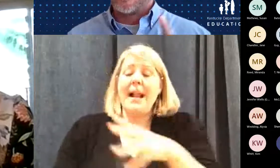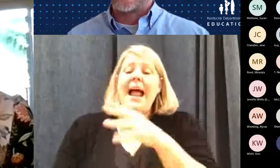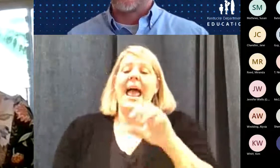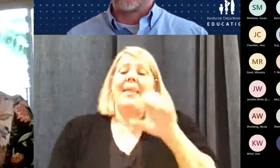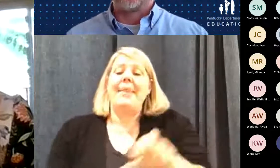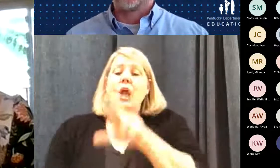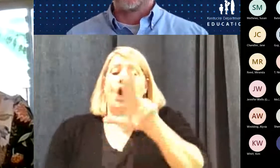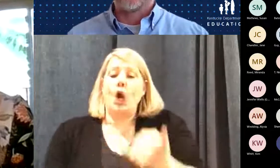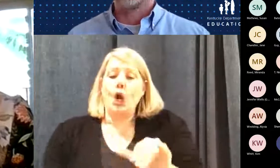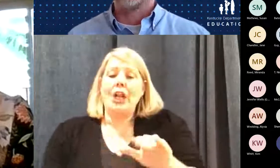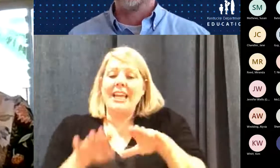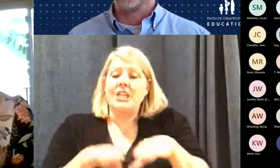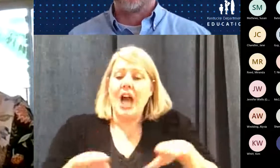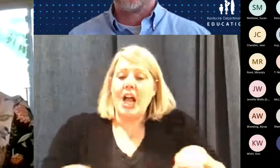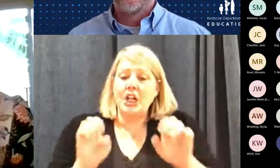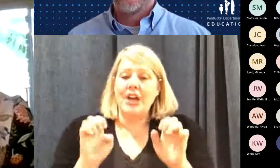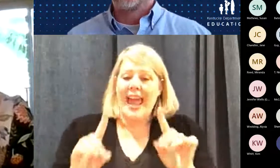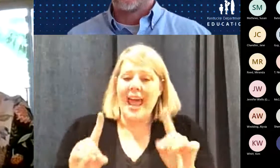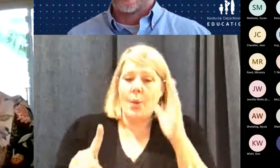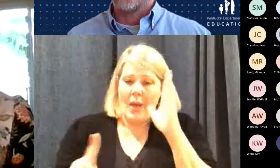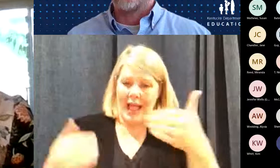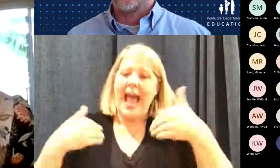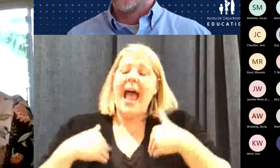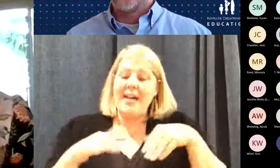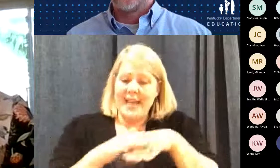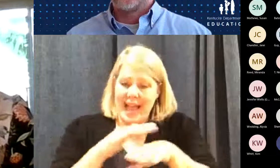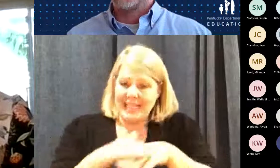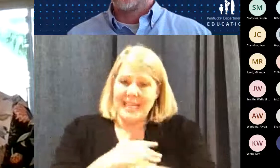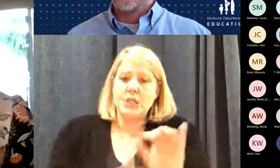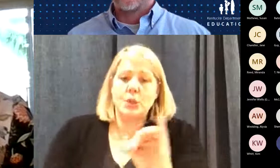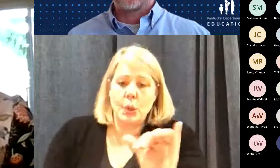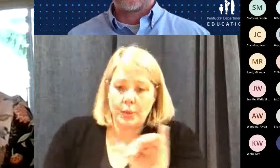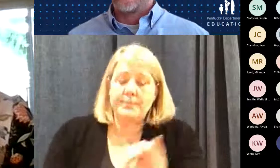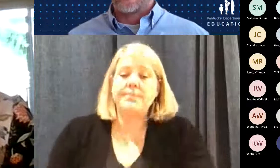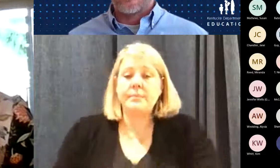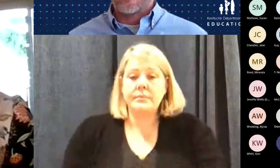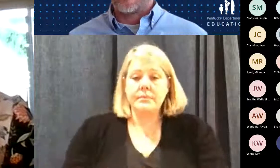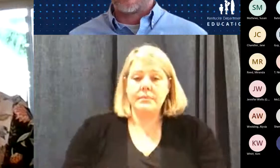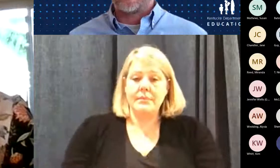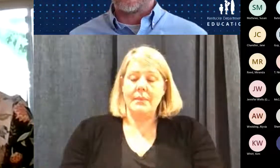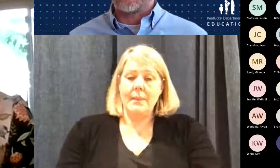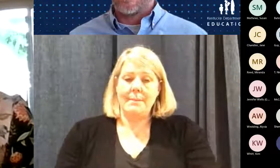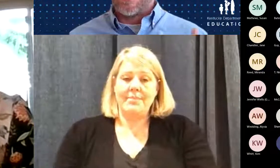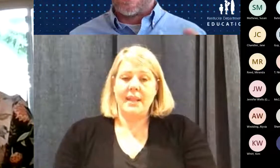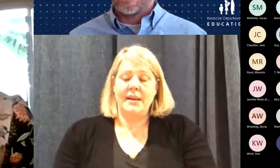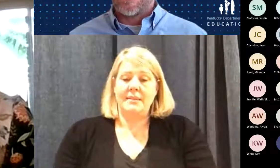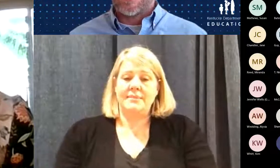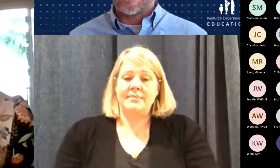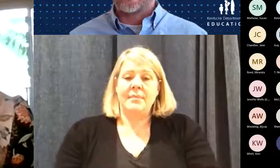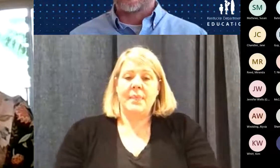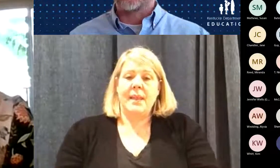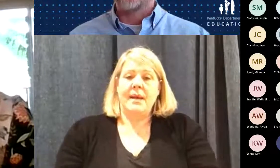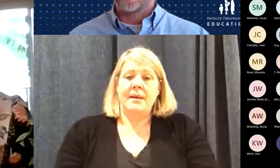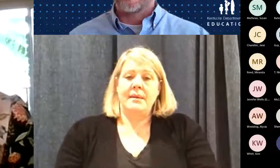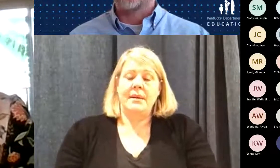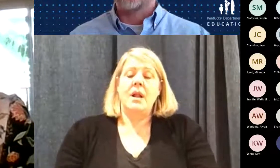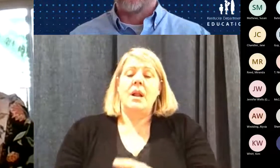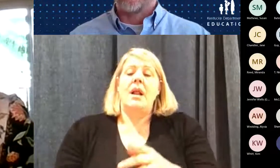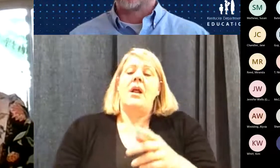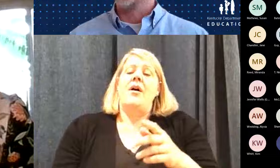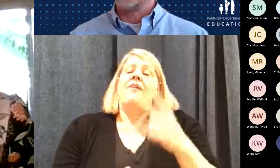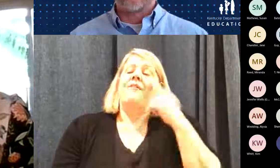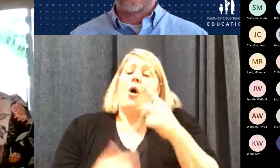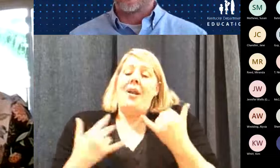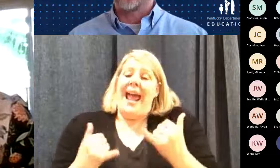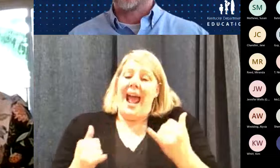well. And it's just 1 account for you all to have, and not sharing with anybody else, but getting in there, thinking